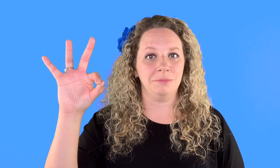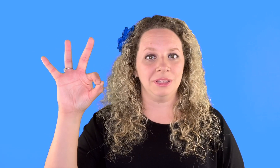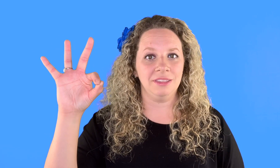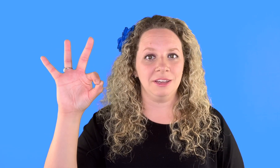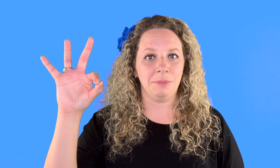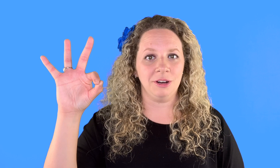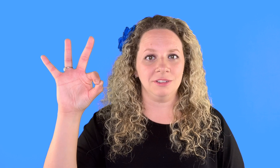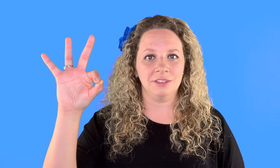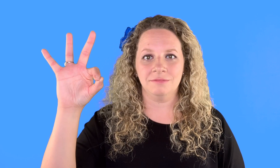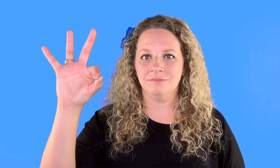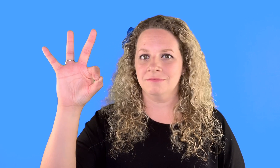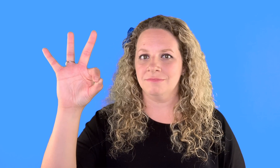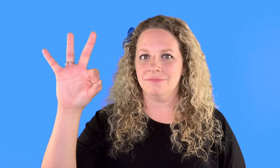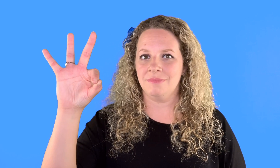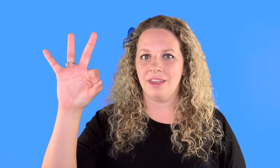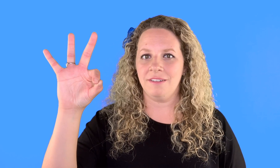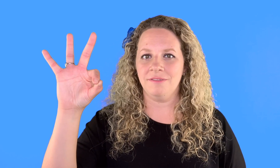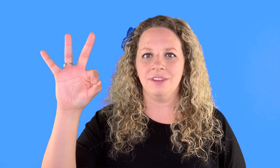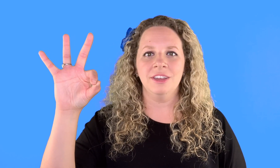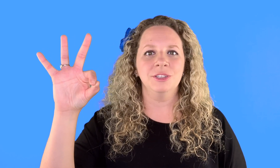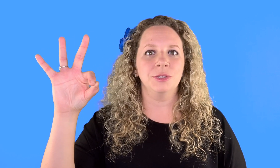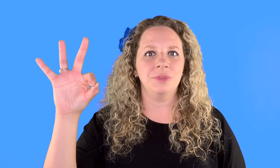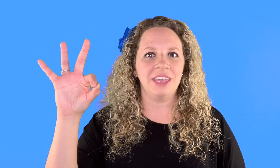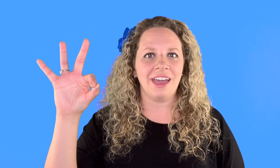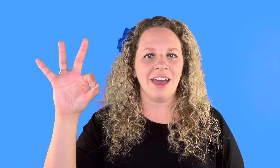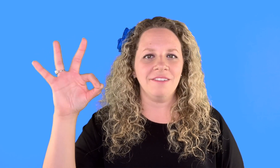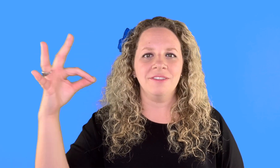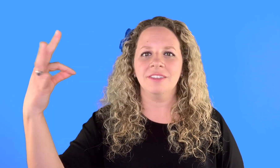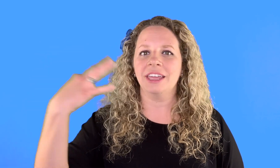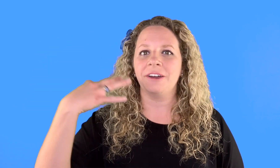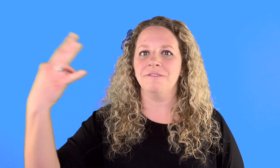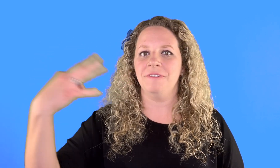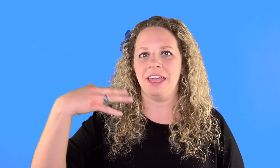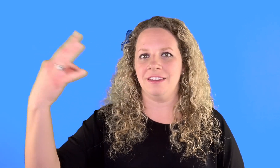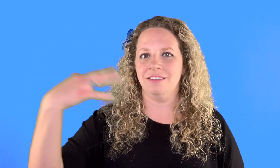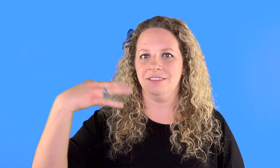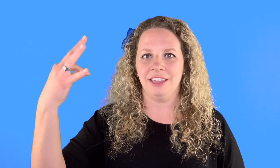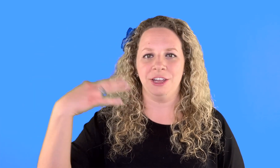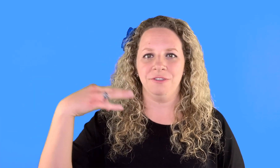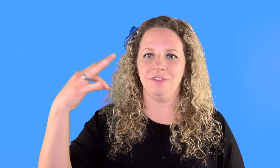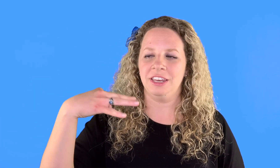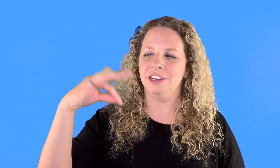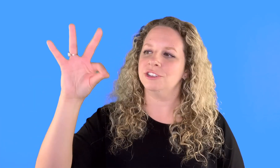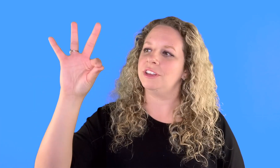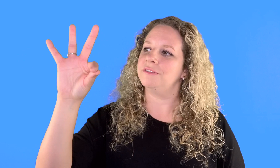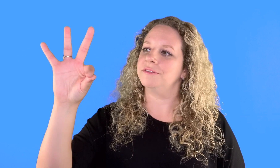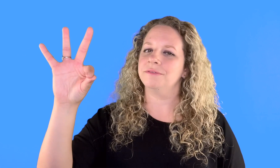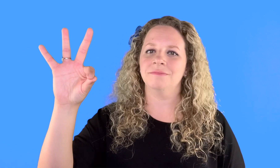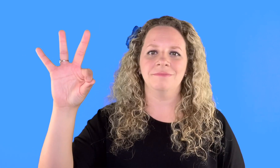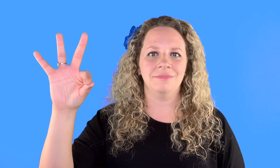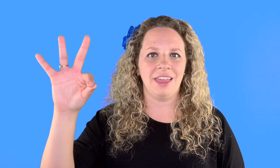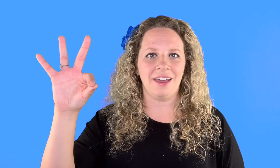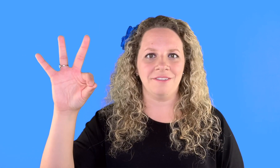completely apart. F. So think F like a fan, like you're fanning yourself. F.